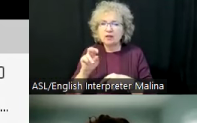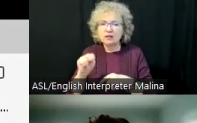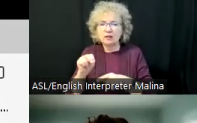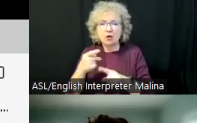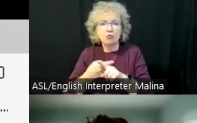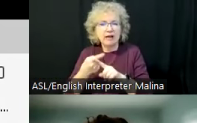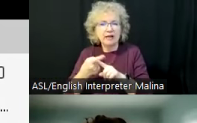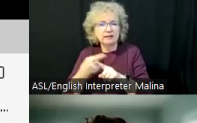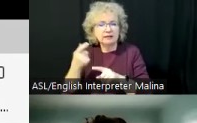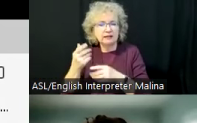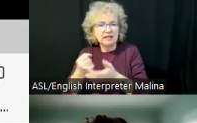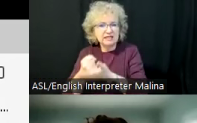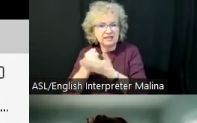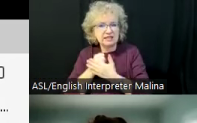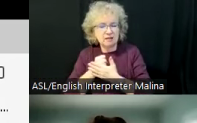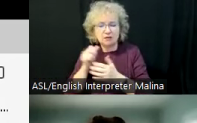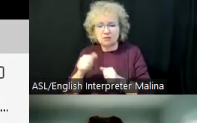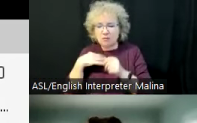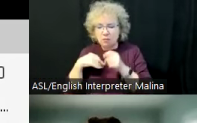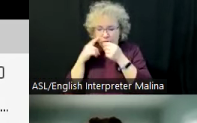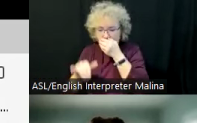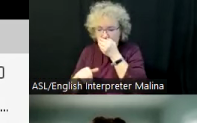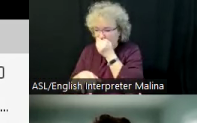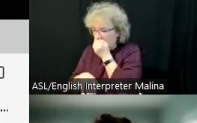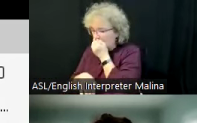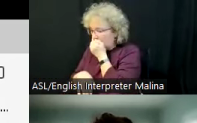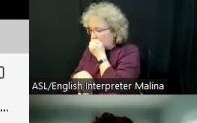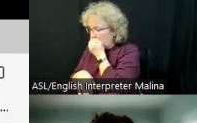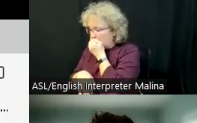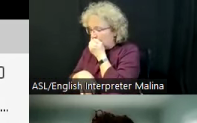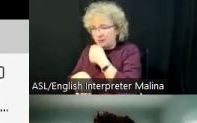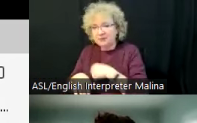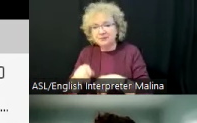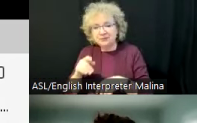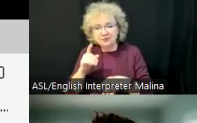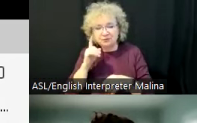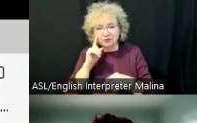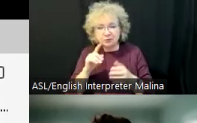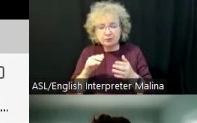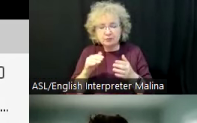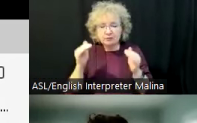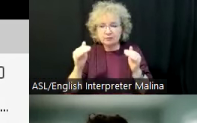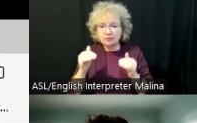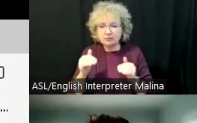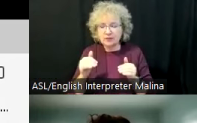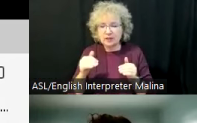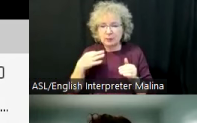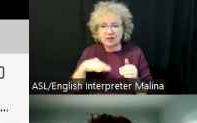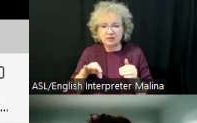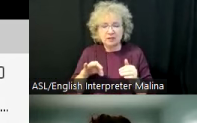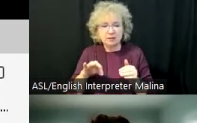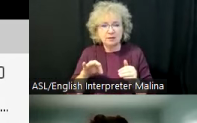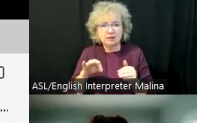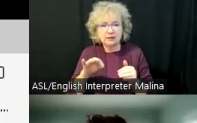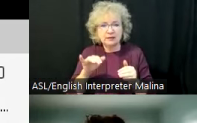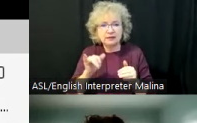So for the next HRSN housing benefit, which are